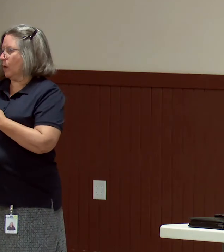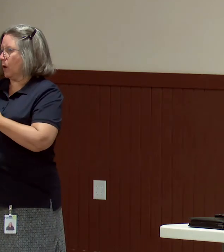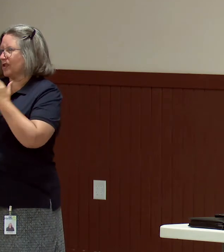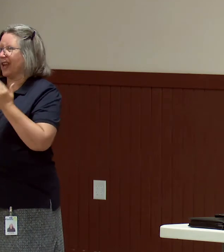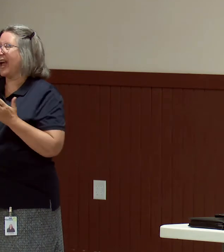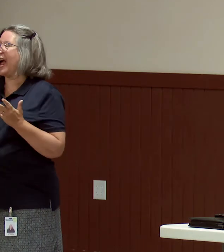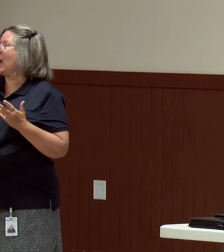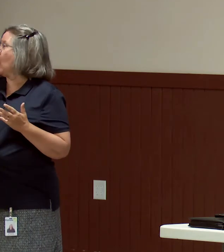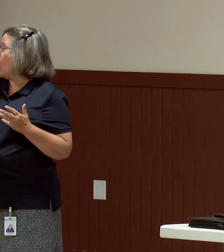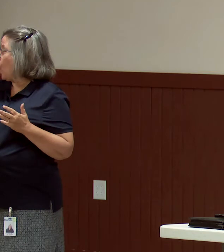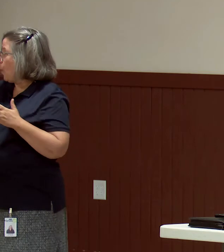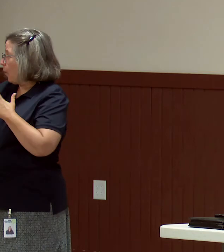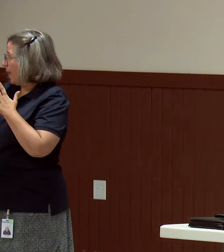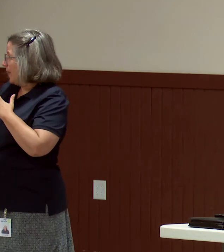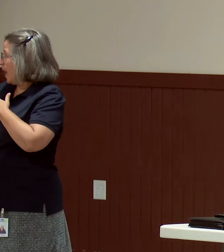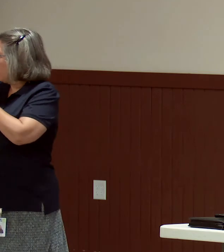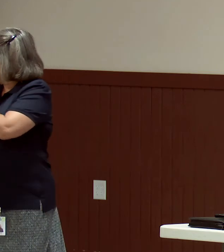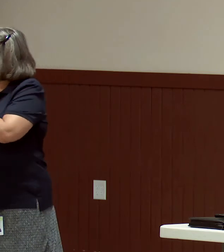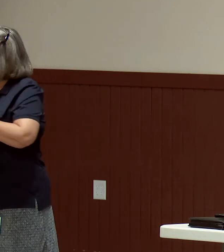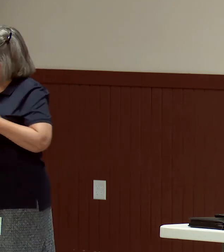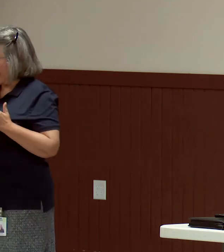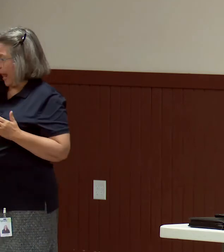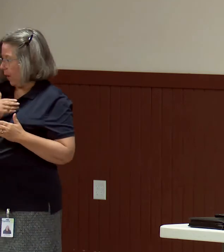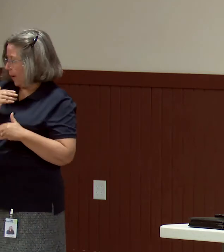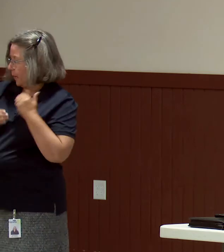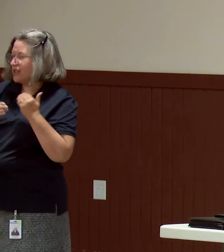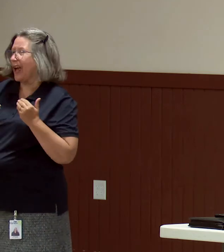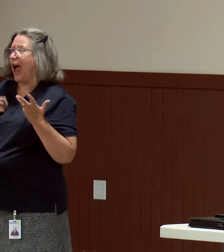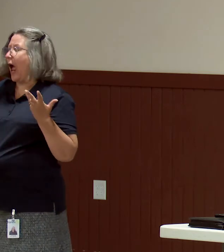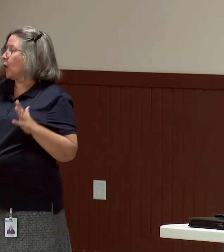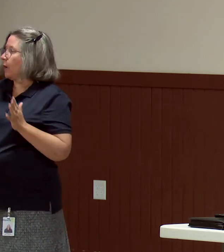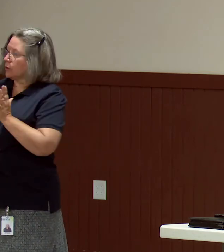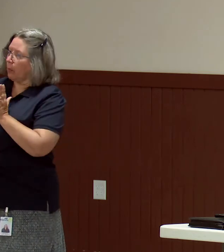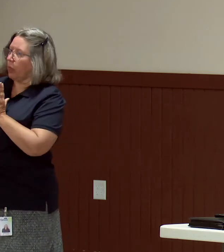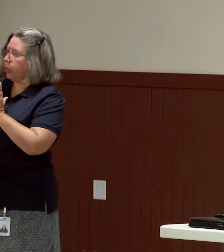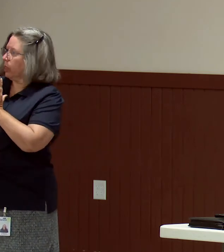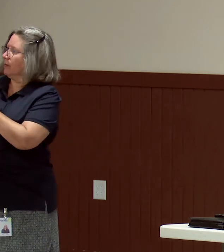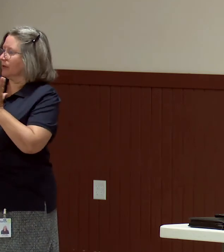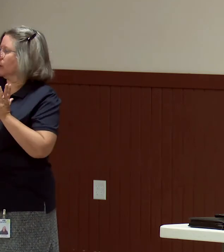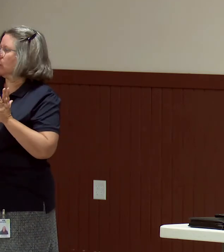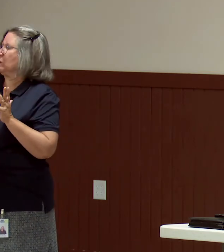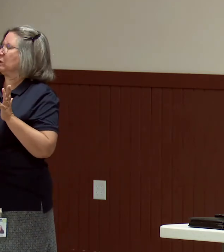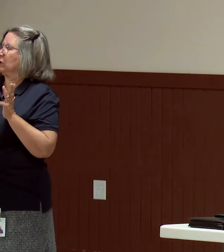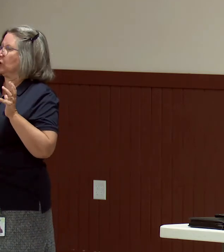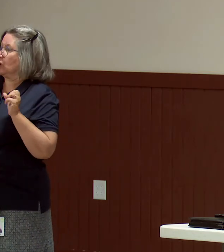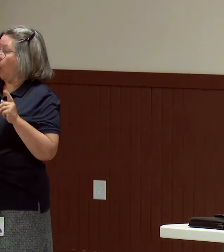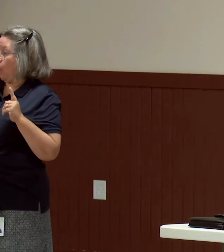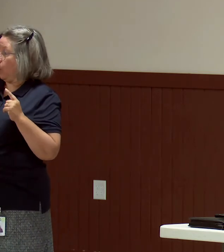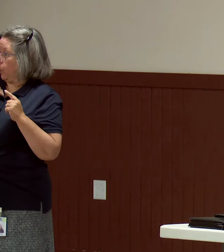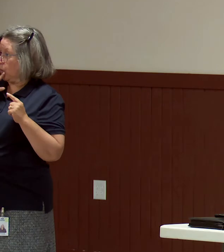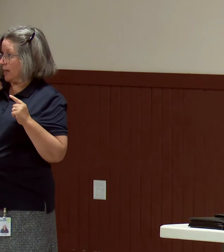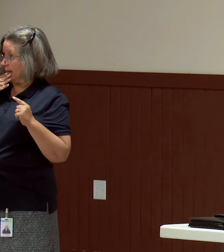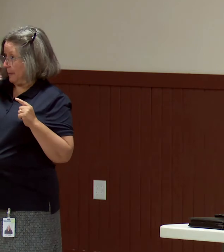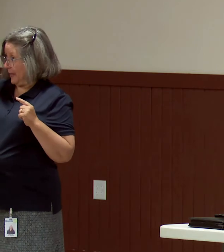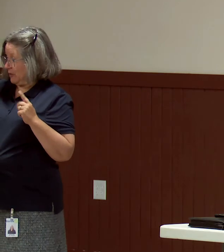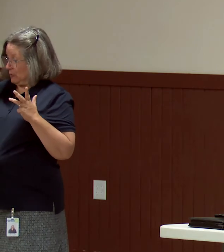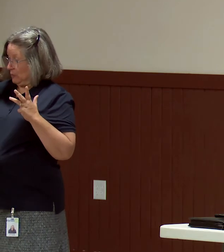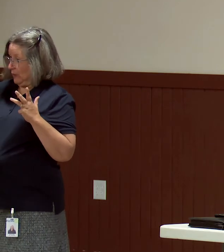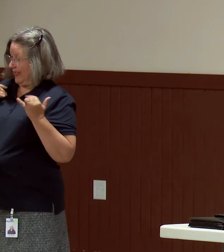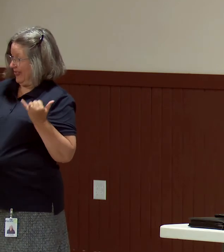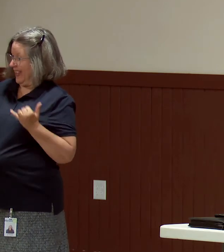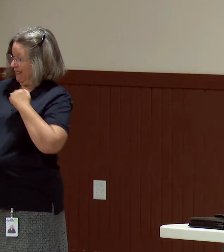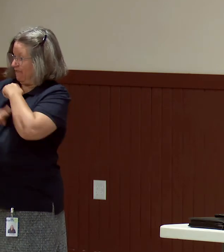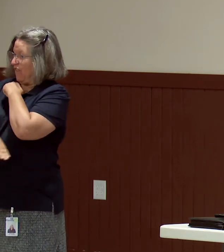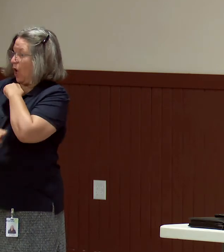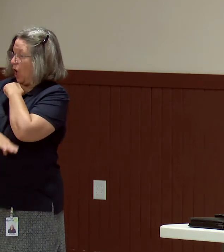3 wildly different forms to fill out, and that we also don't duplicate awards. So the best that I can tell you is sometime this